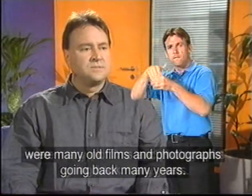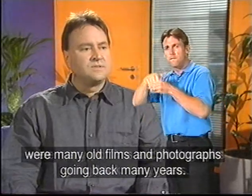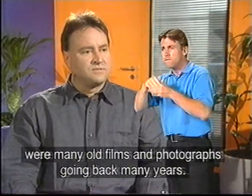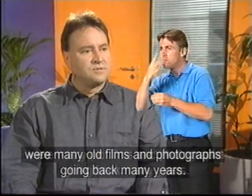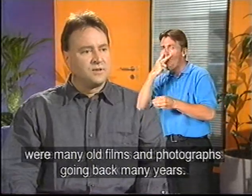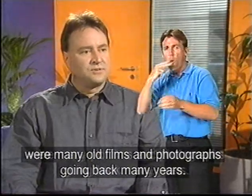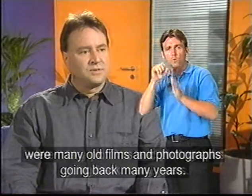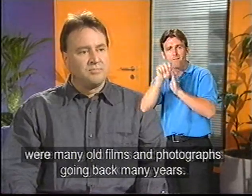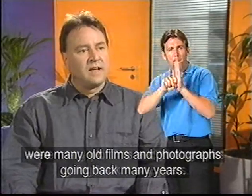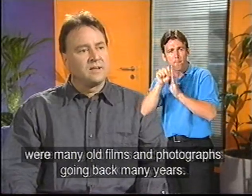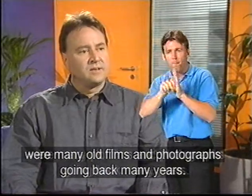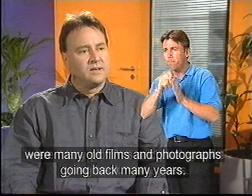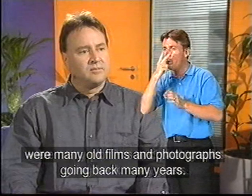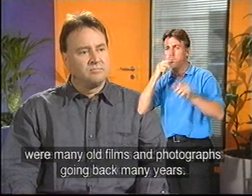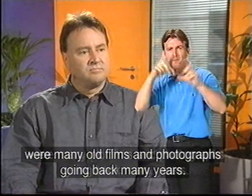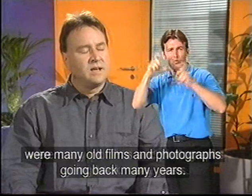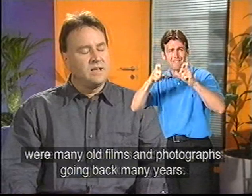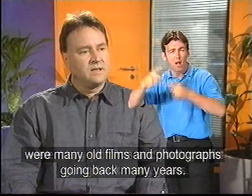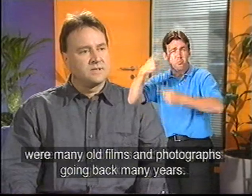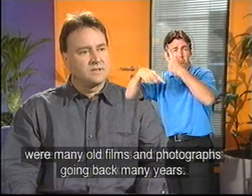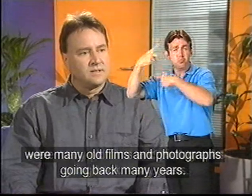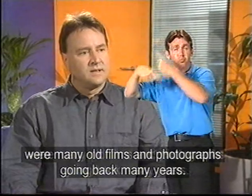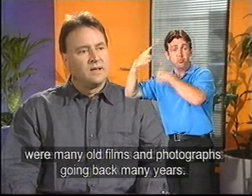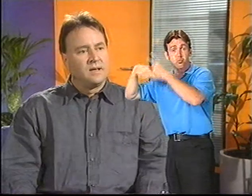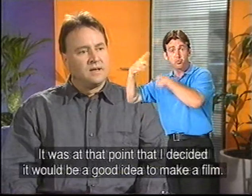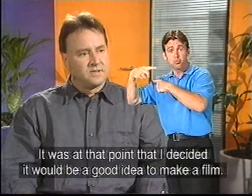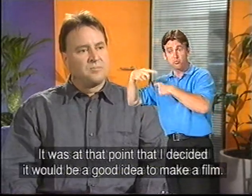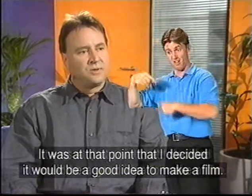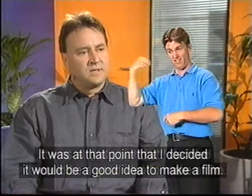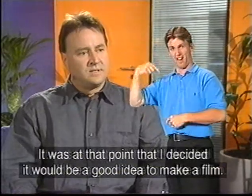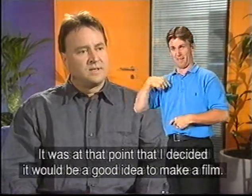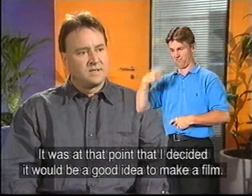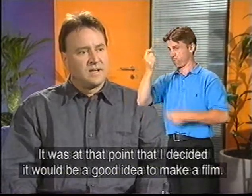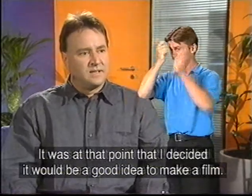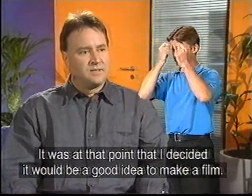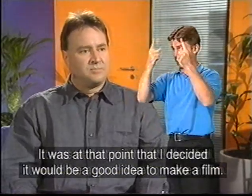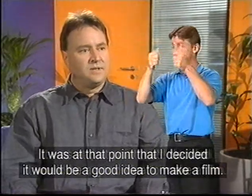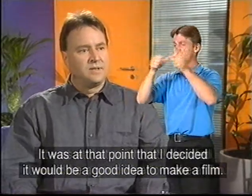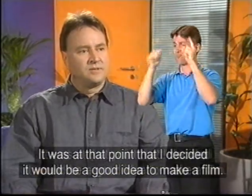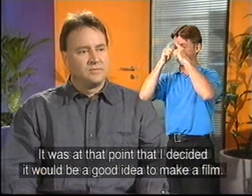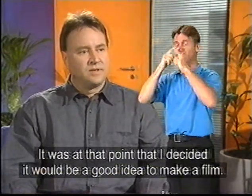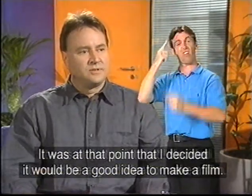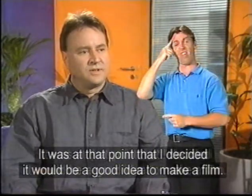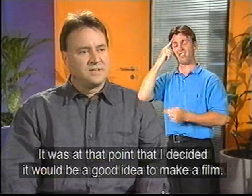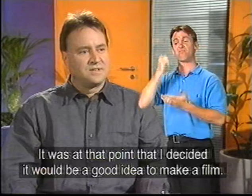and photographs going back many years. And it was at that point I decided that it would be a good idea to make a